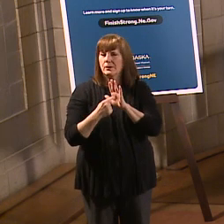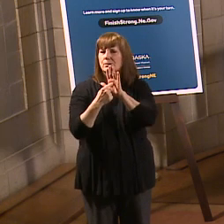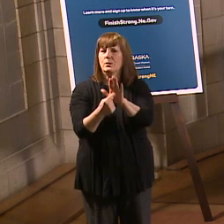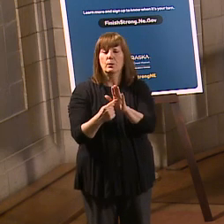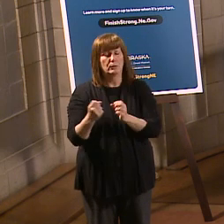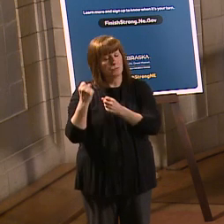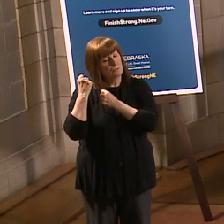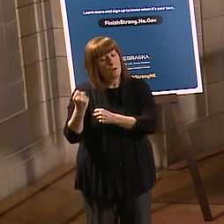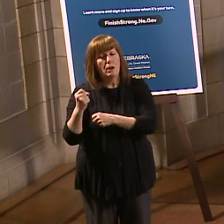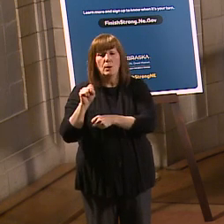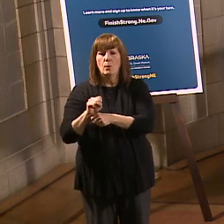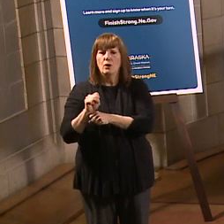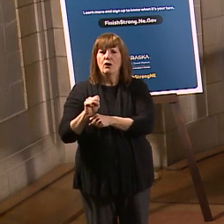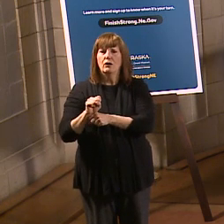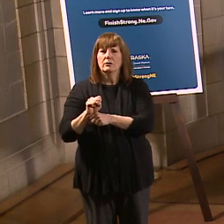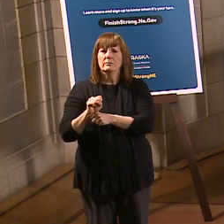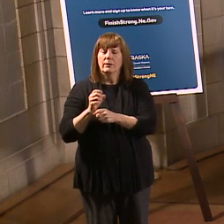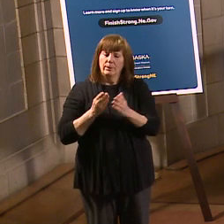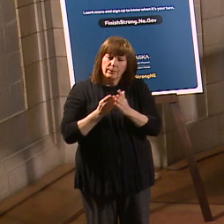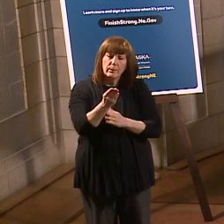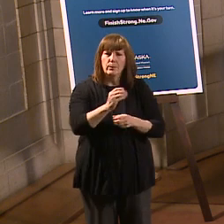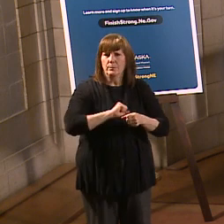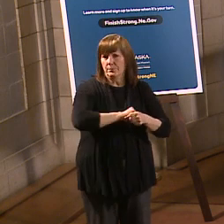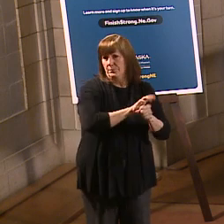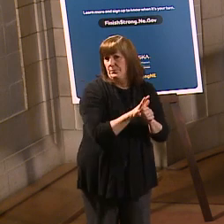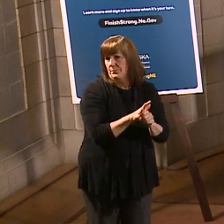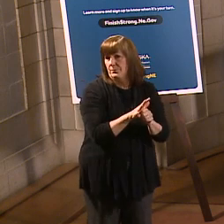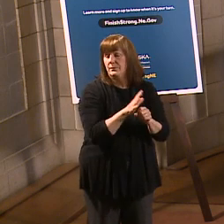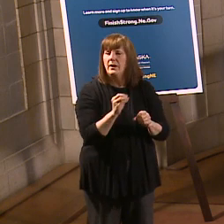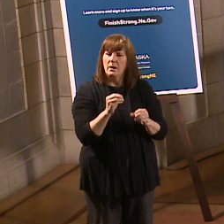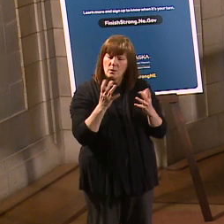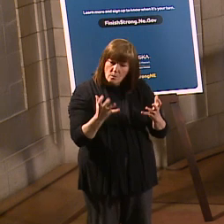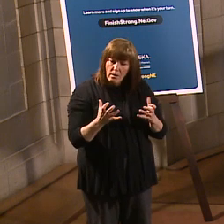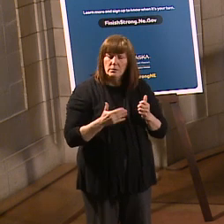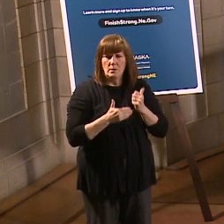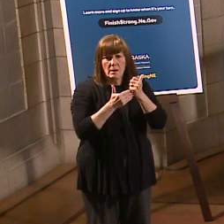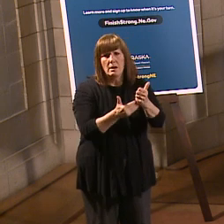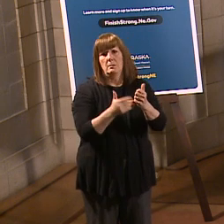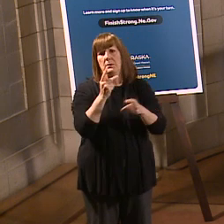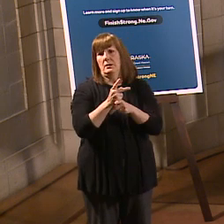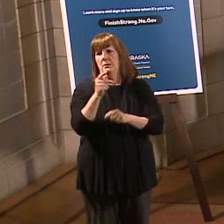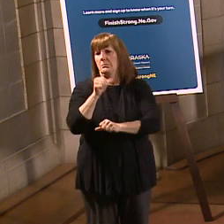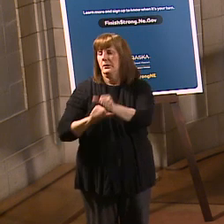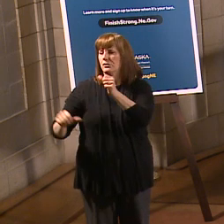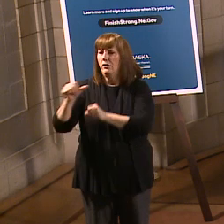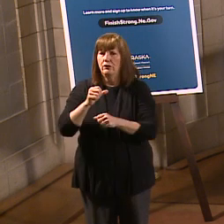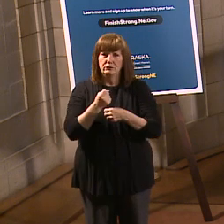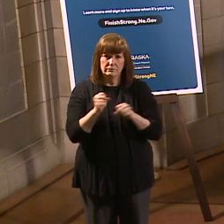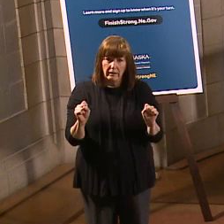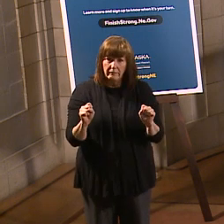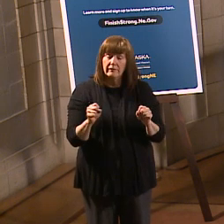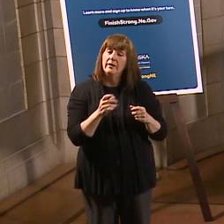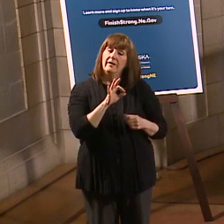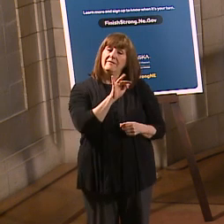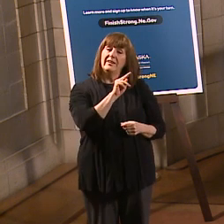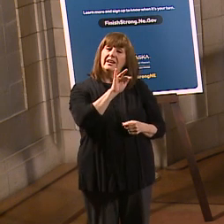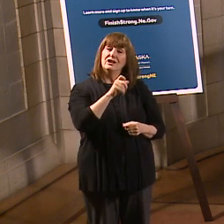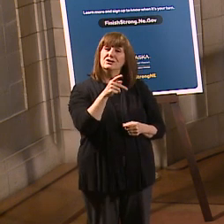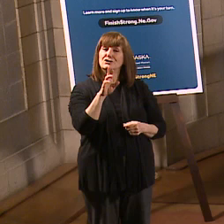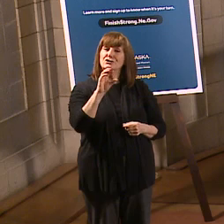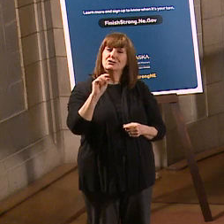a strong work ethic throughout a pandemic and display sincere desire to help keep each other safe. Finish strong,